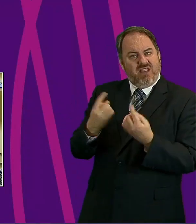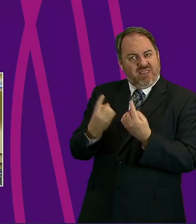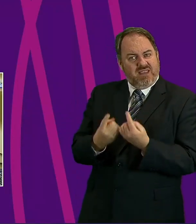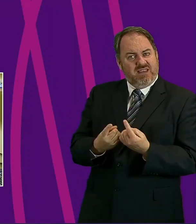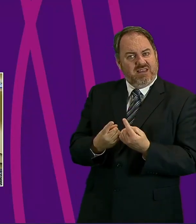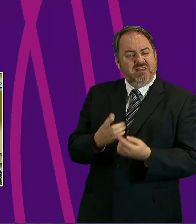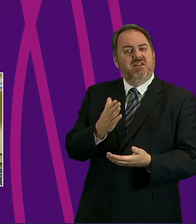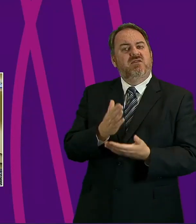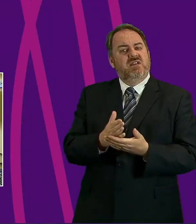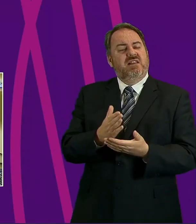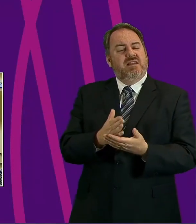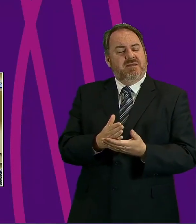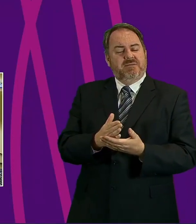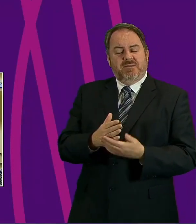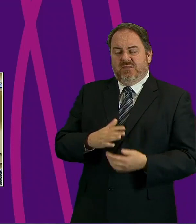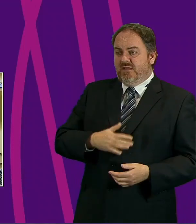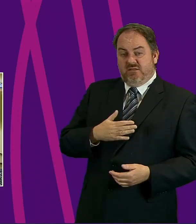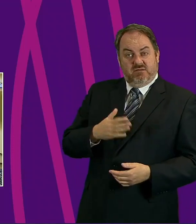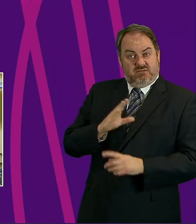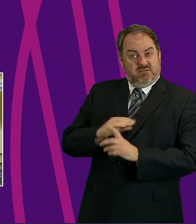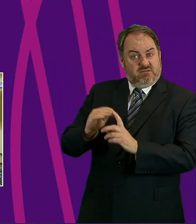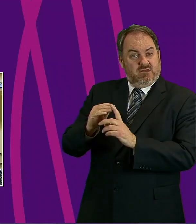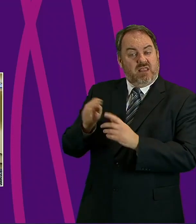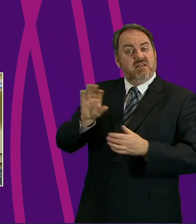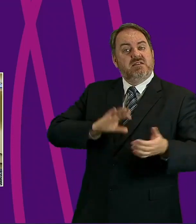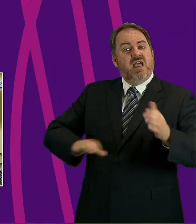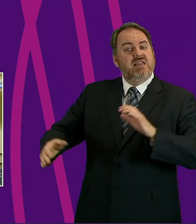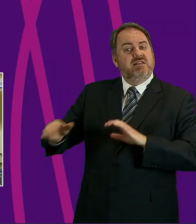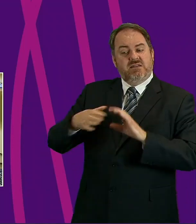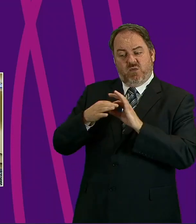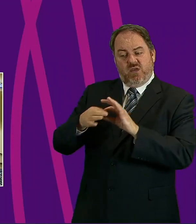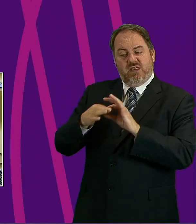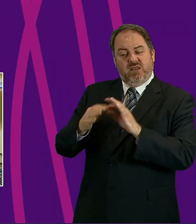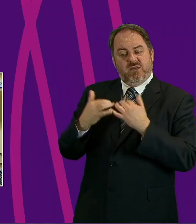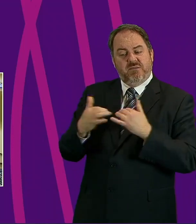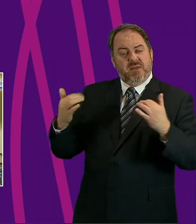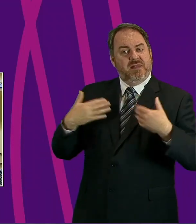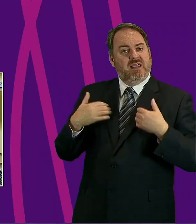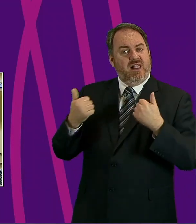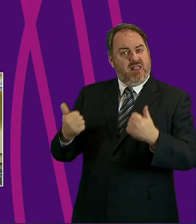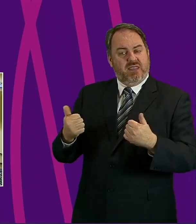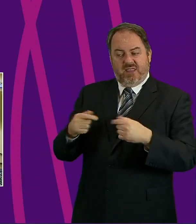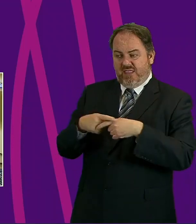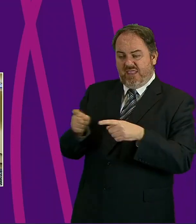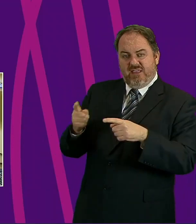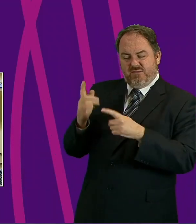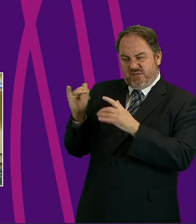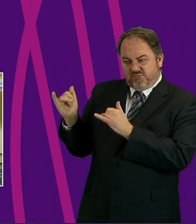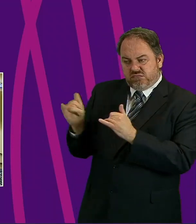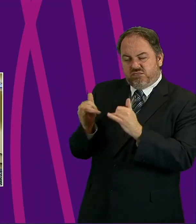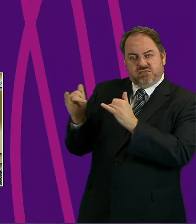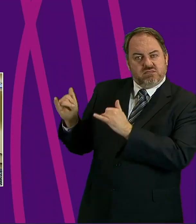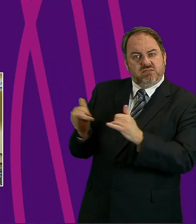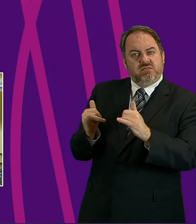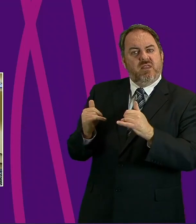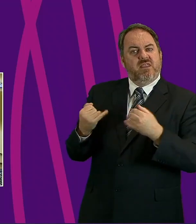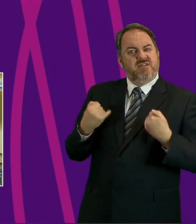Chamber, though, that scientists working with Public Health Scotland, as part of their monitoring of this virus overall,